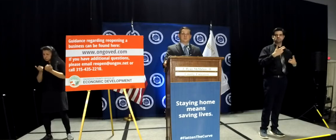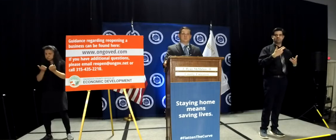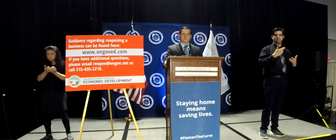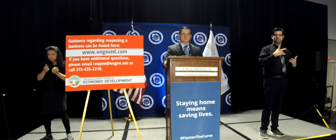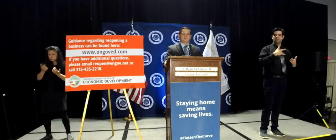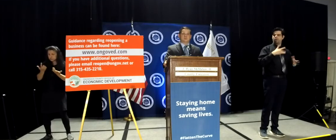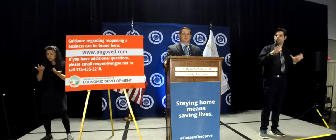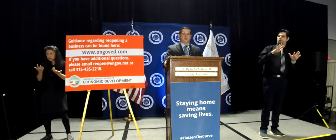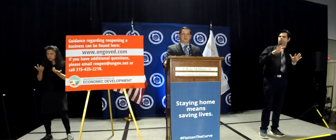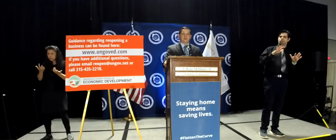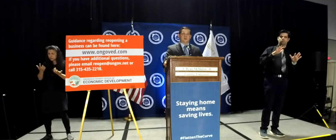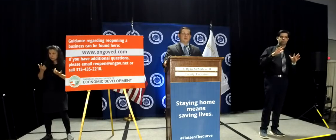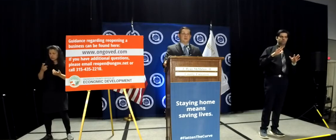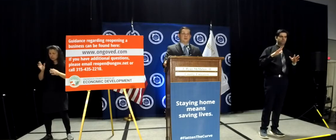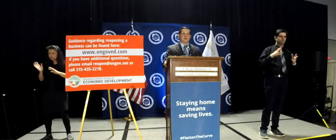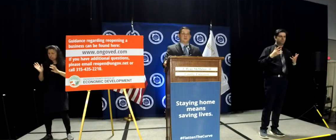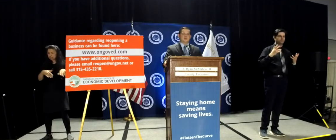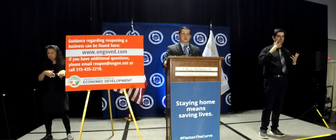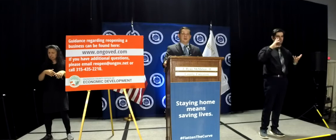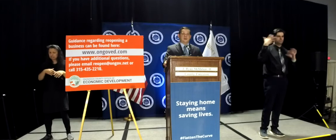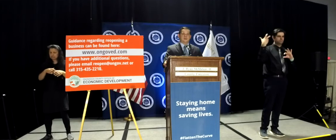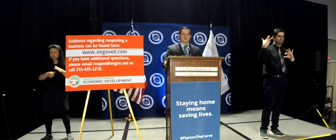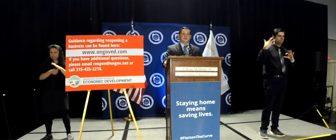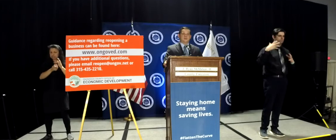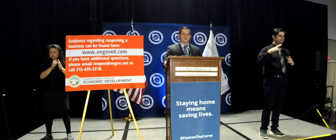listen. It's period. And